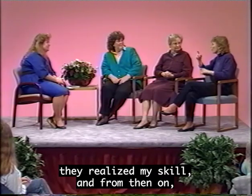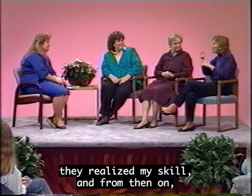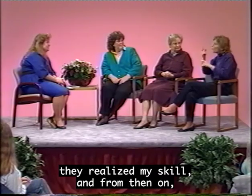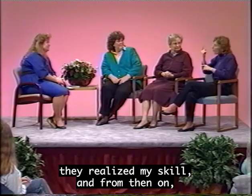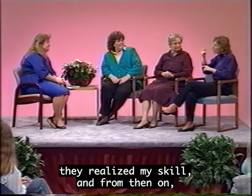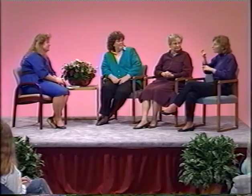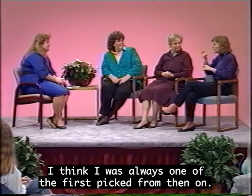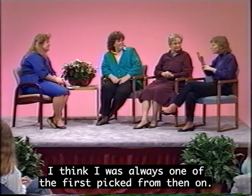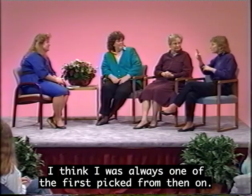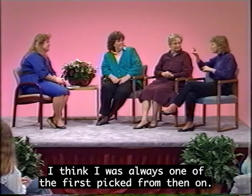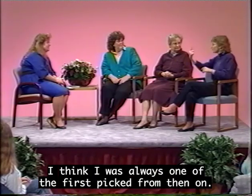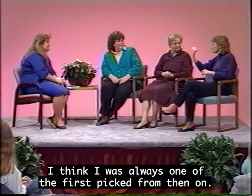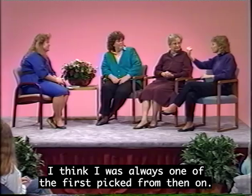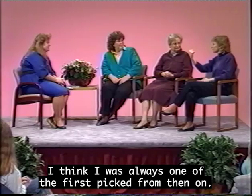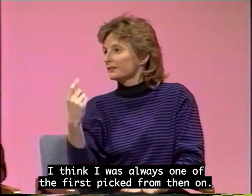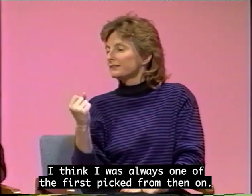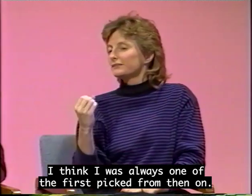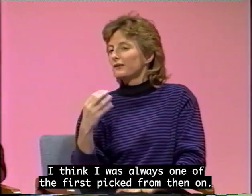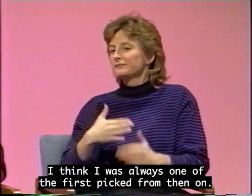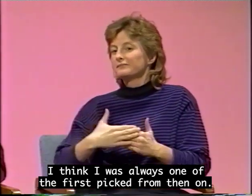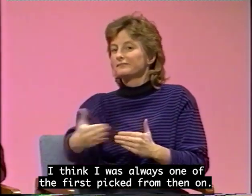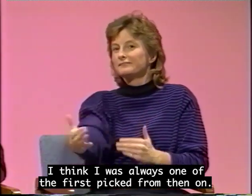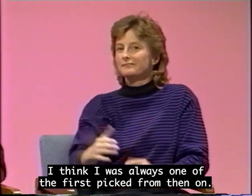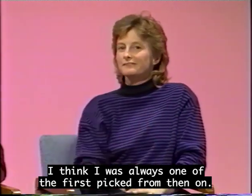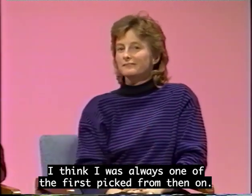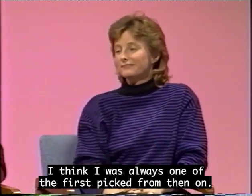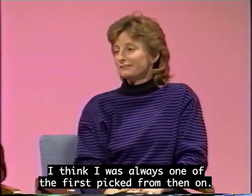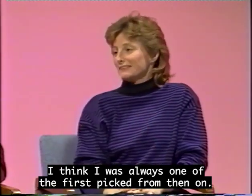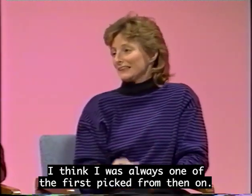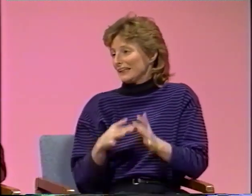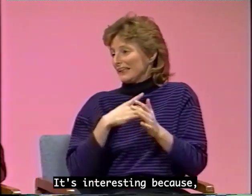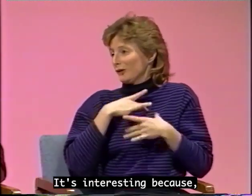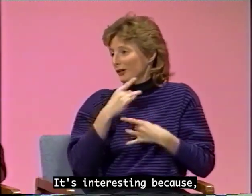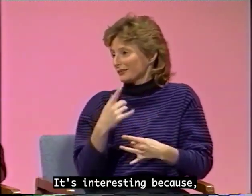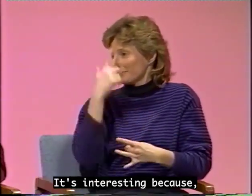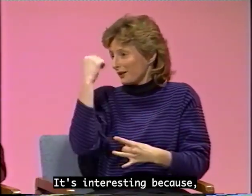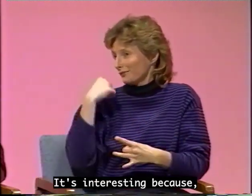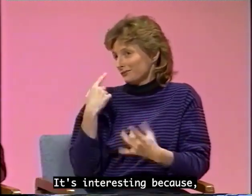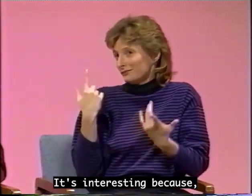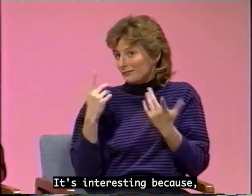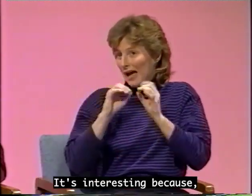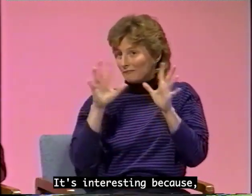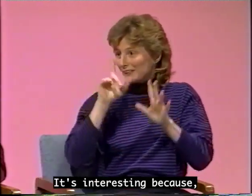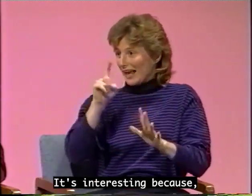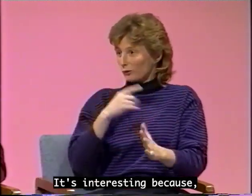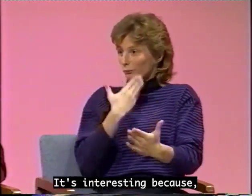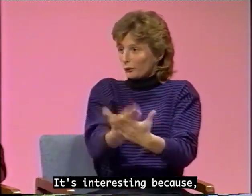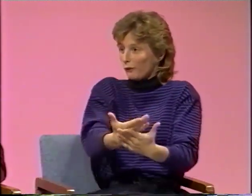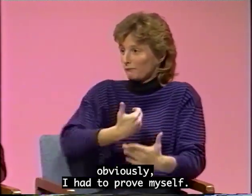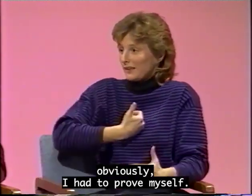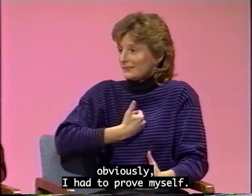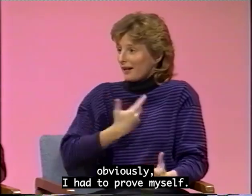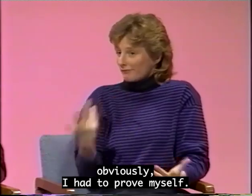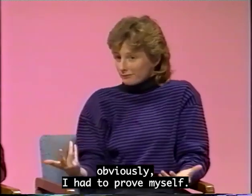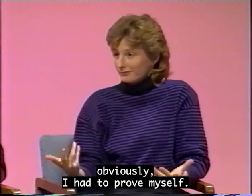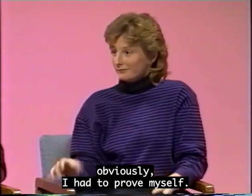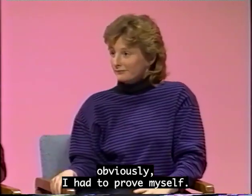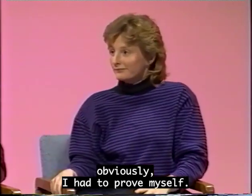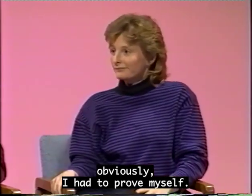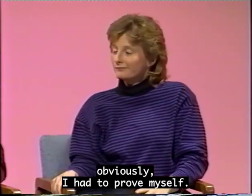from then on, I think I was always one of the first picked from then on. It's interesting because obviously I had to prove